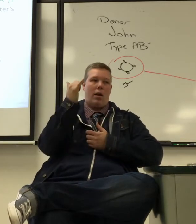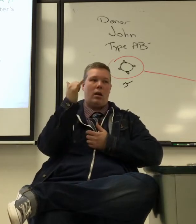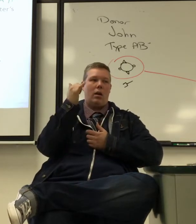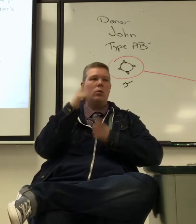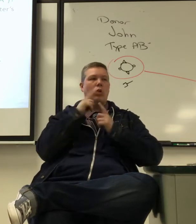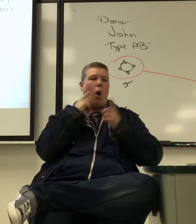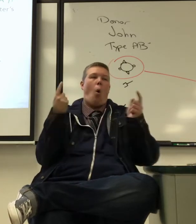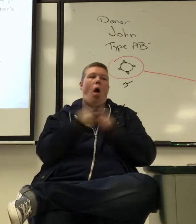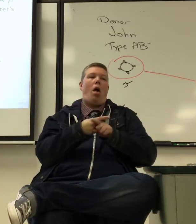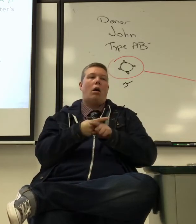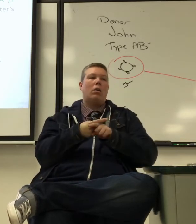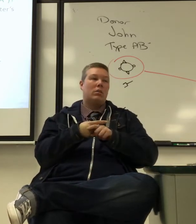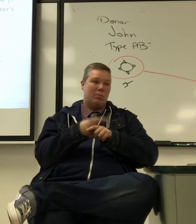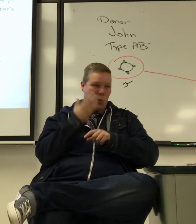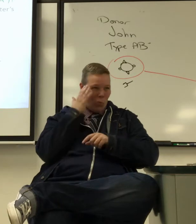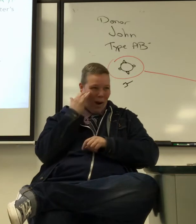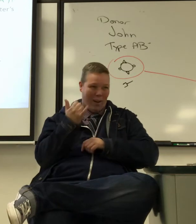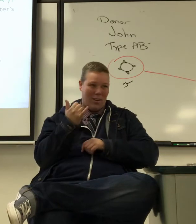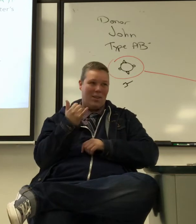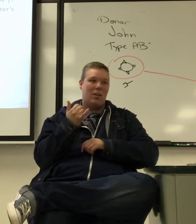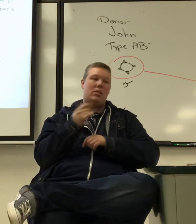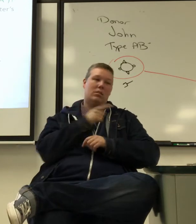antibody antigen.